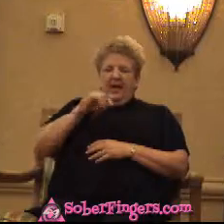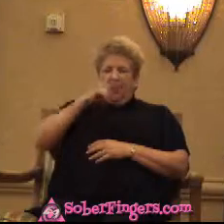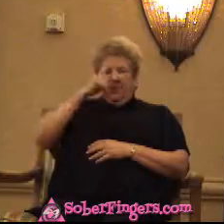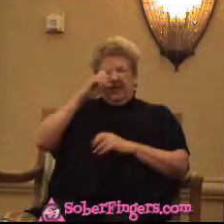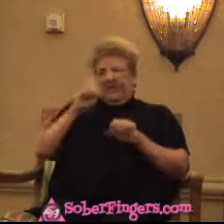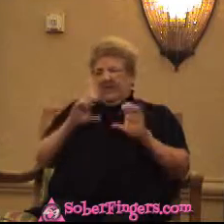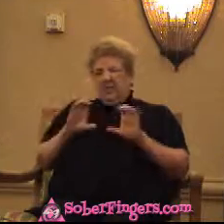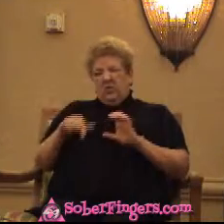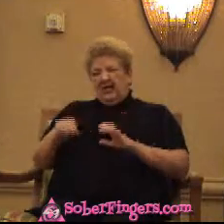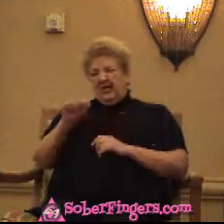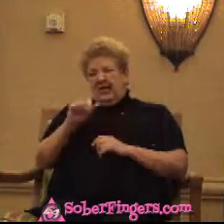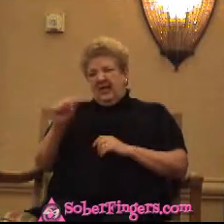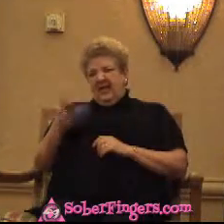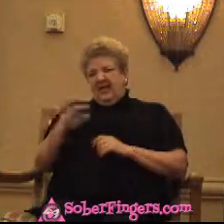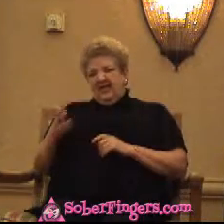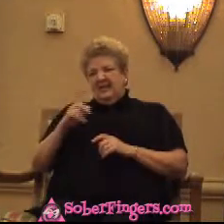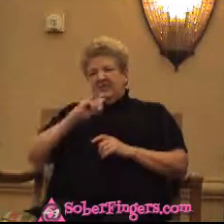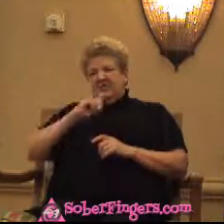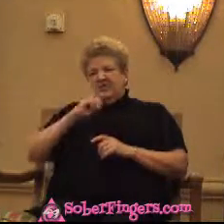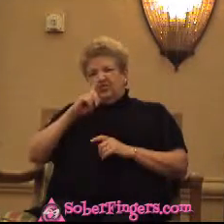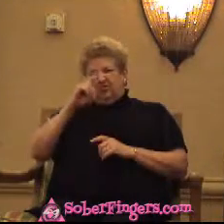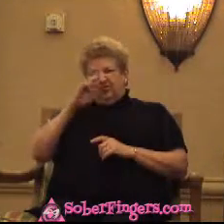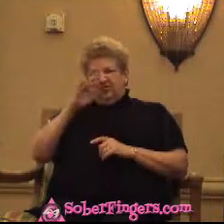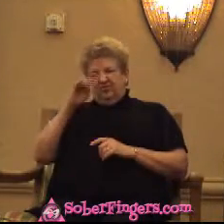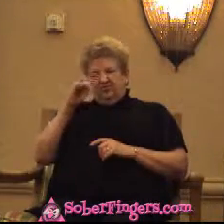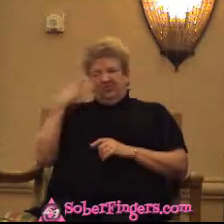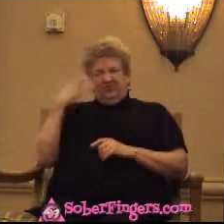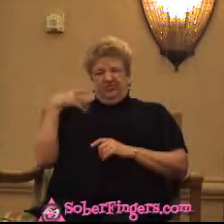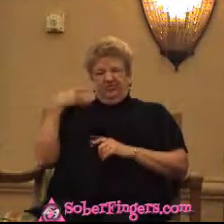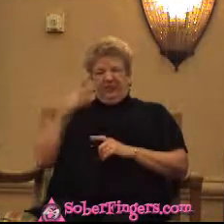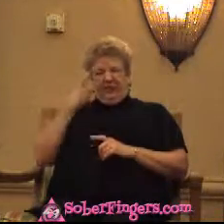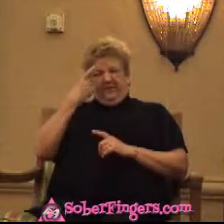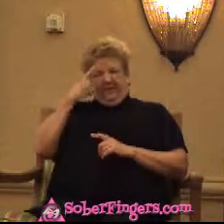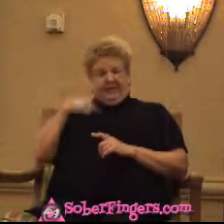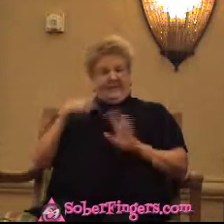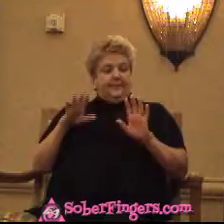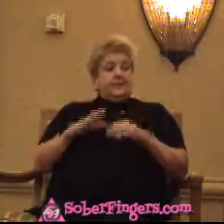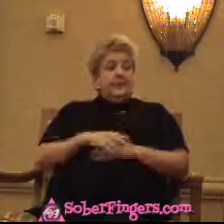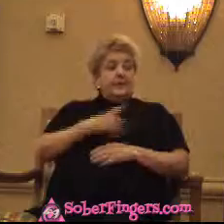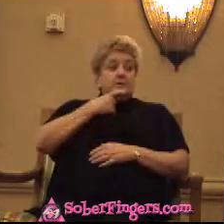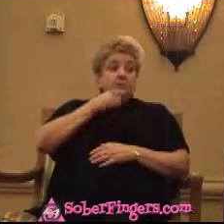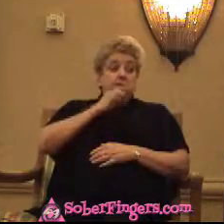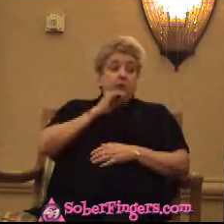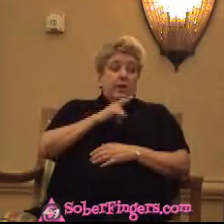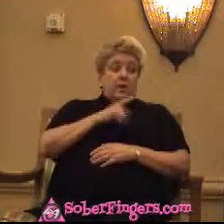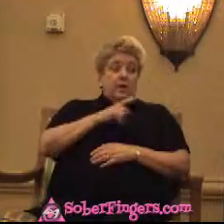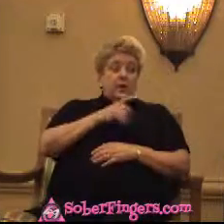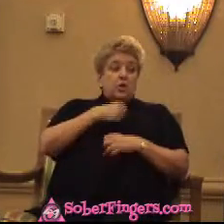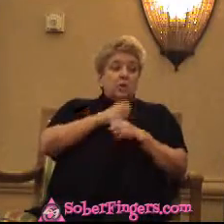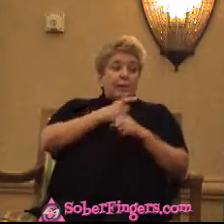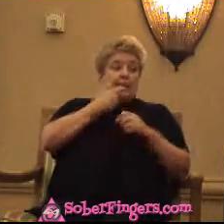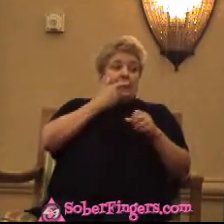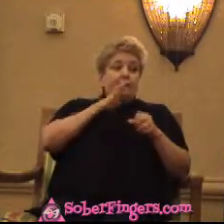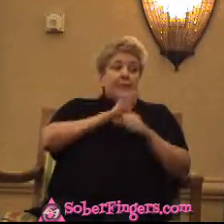too kooky for me. And she said, well, you made a commitment to your brother. My brother got sober in